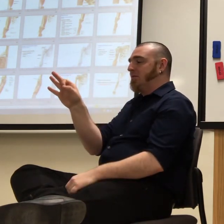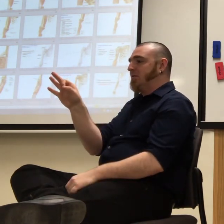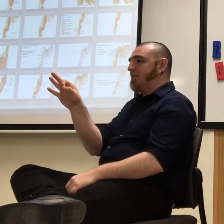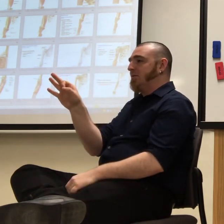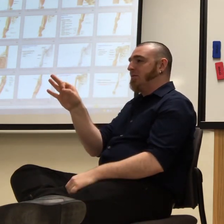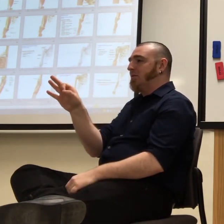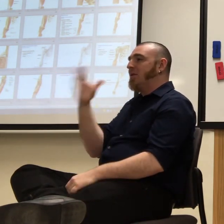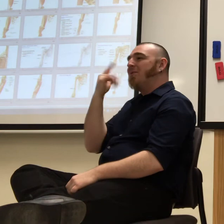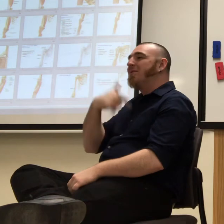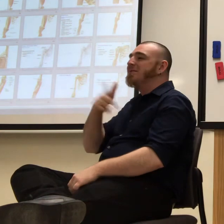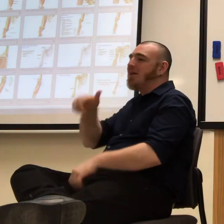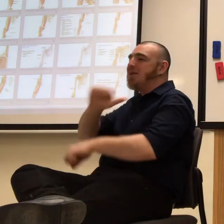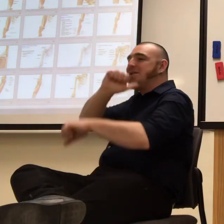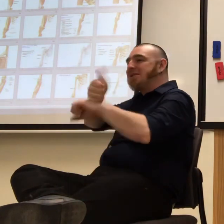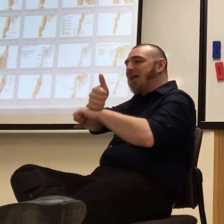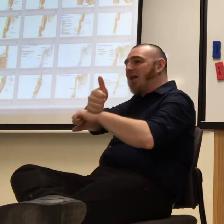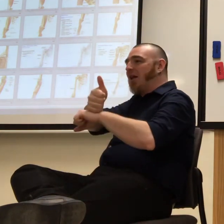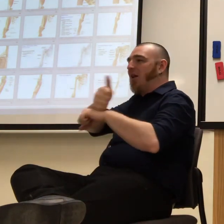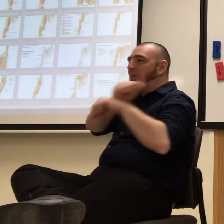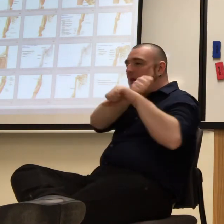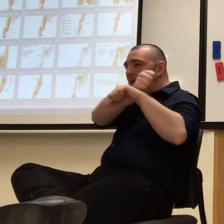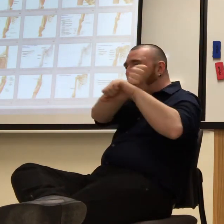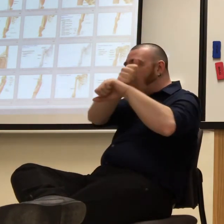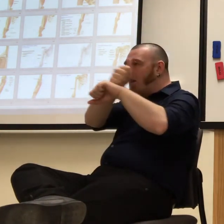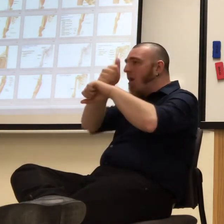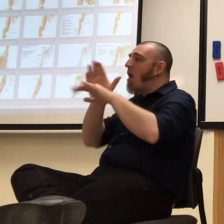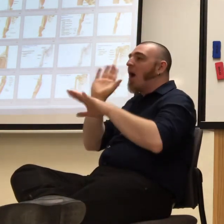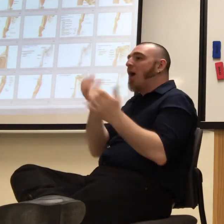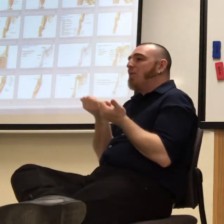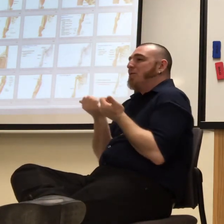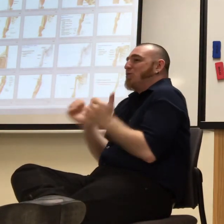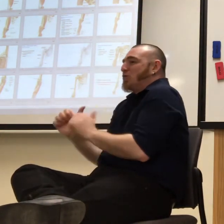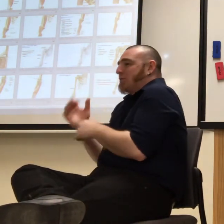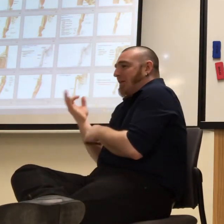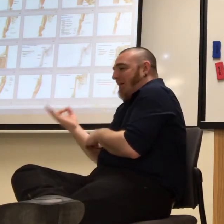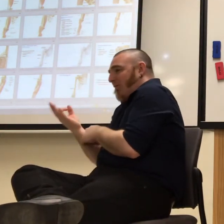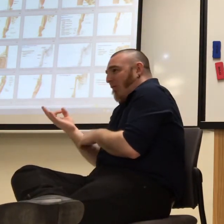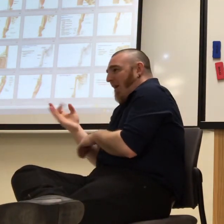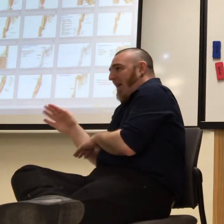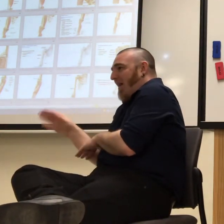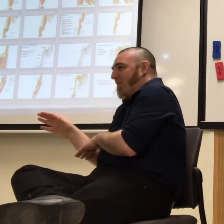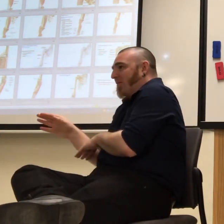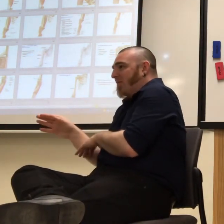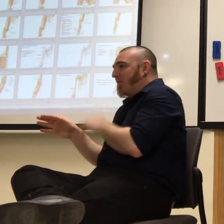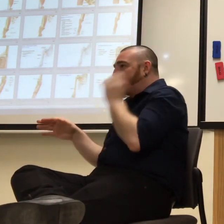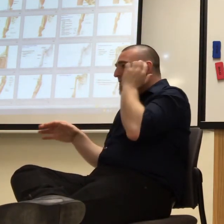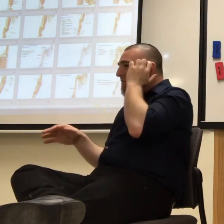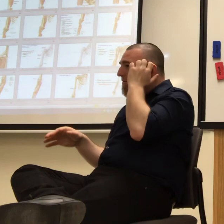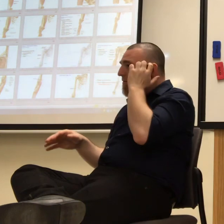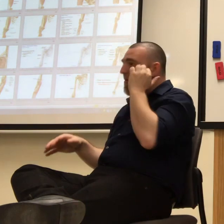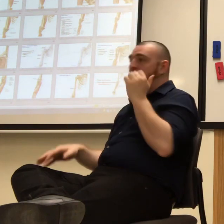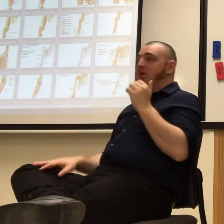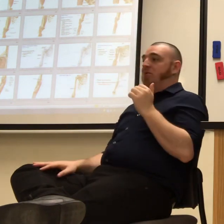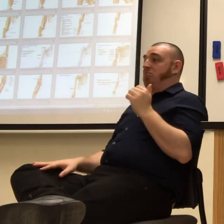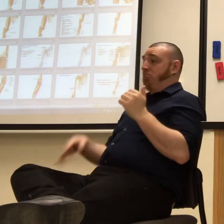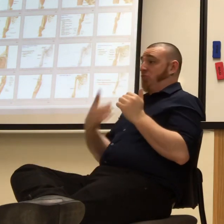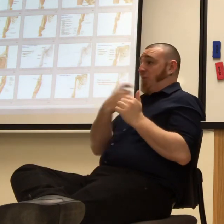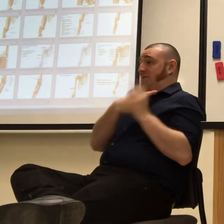because I need to set it up, and I'll try to set it up starting Friday, but I'll still need time in the morning, and it's so early, I mean I can't get here at